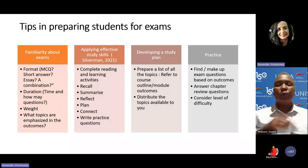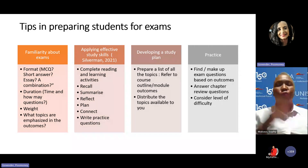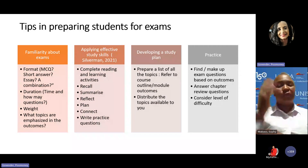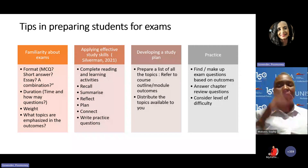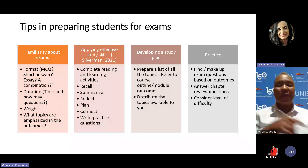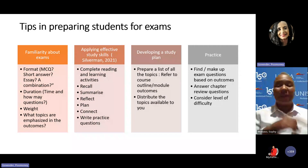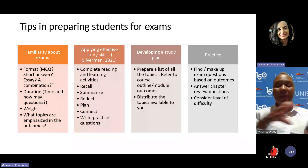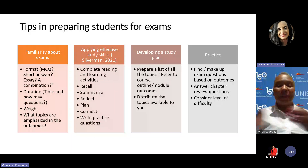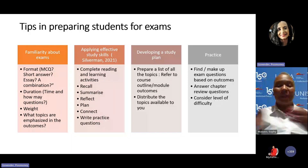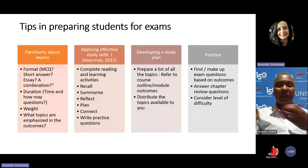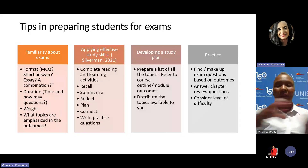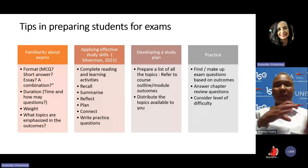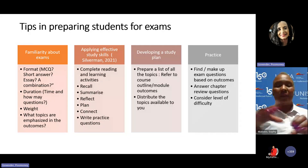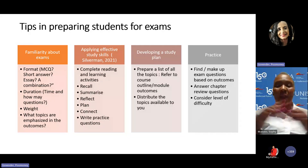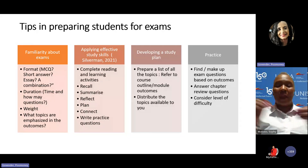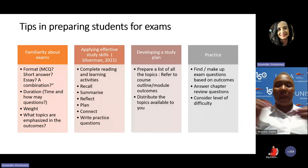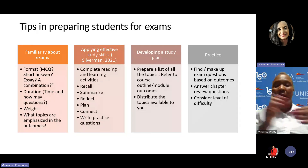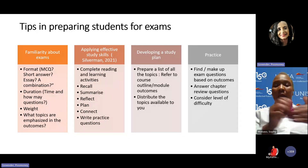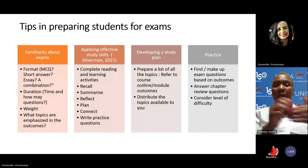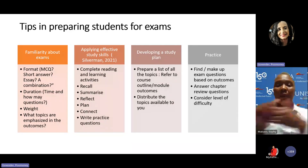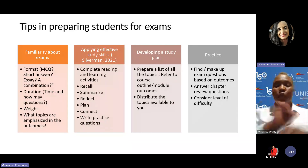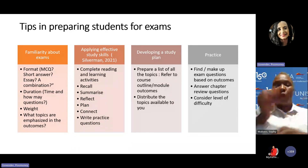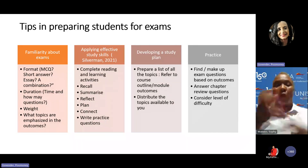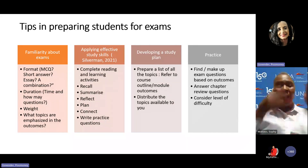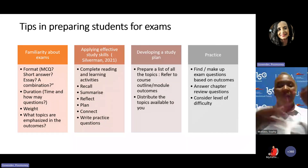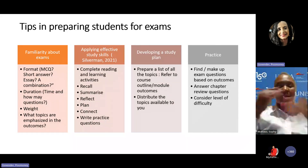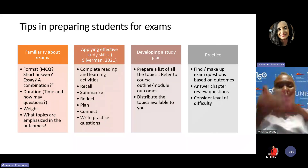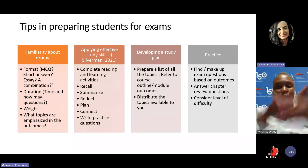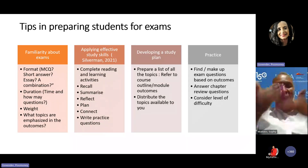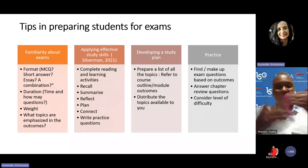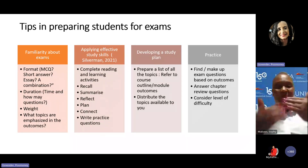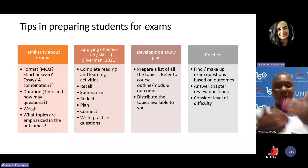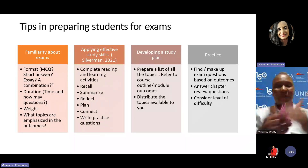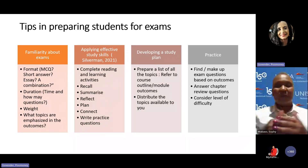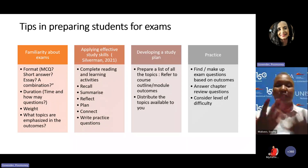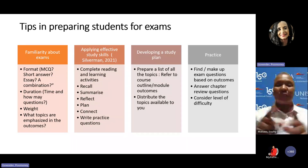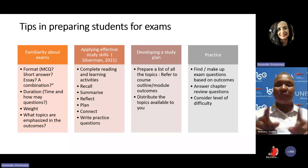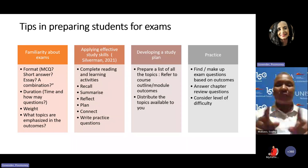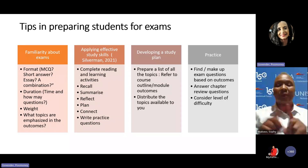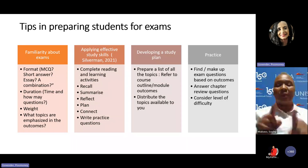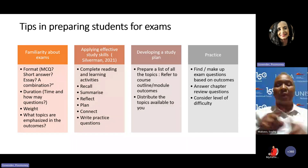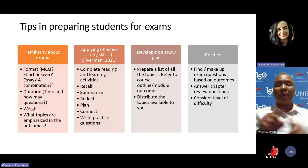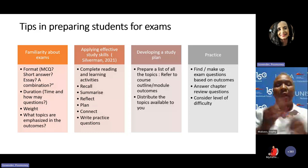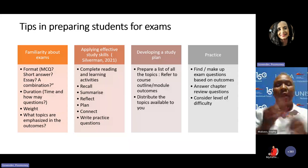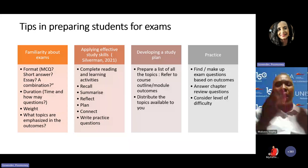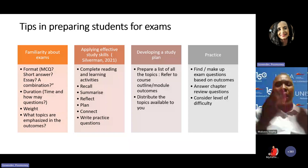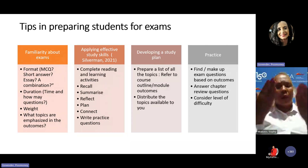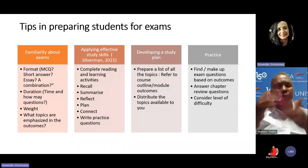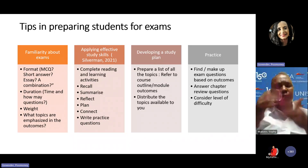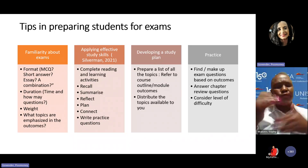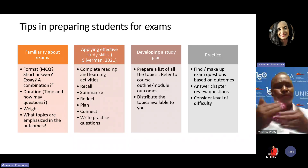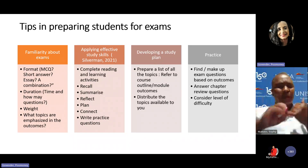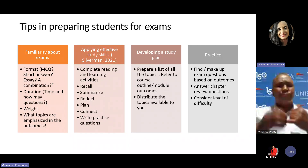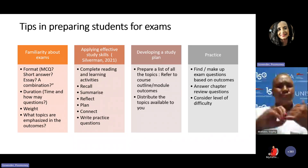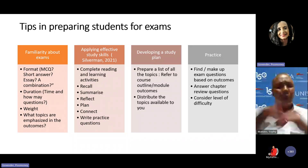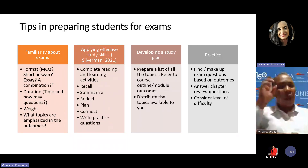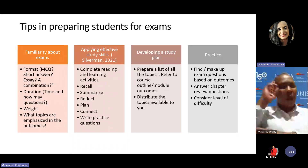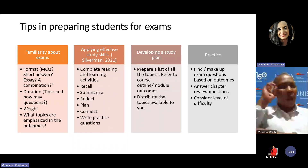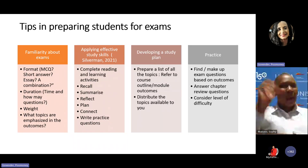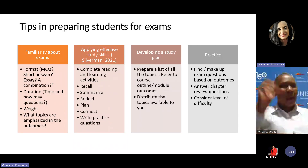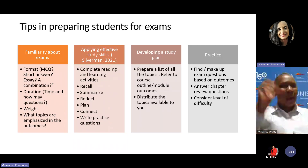are aimed at guiding your learning process. Right. So as you are studying, try to recall what you have